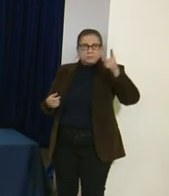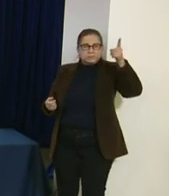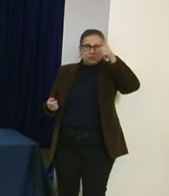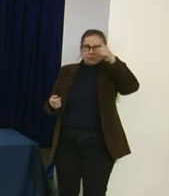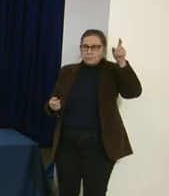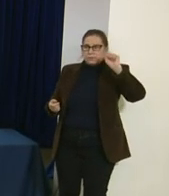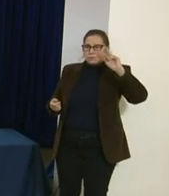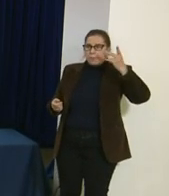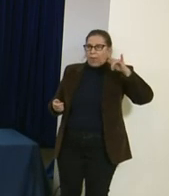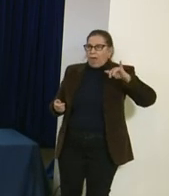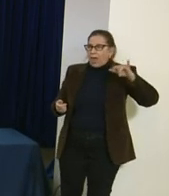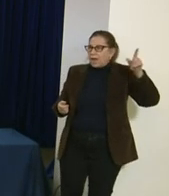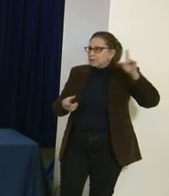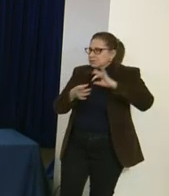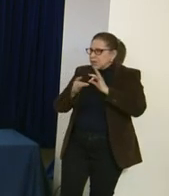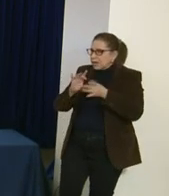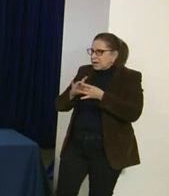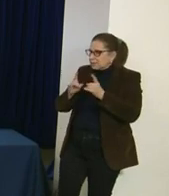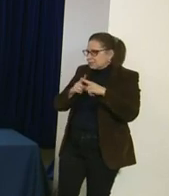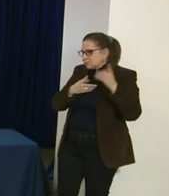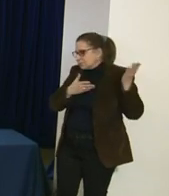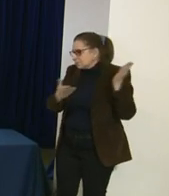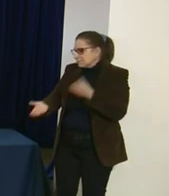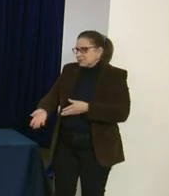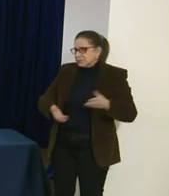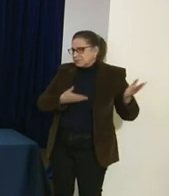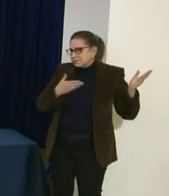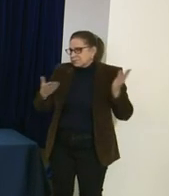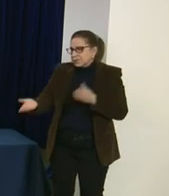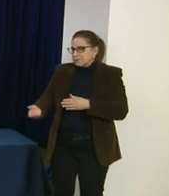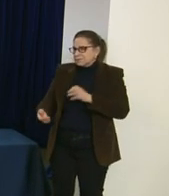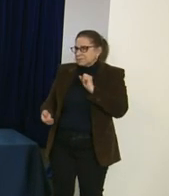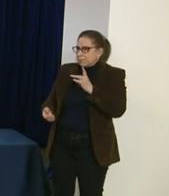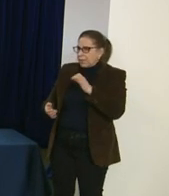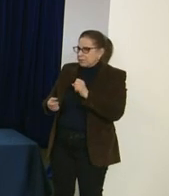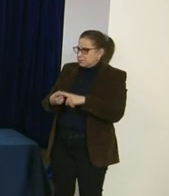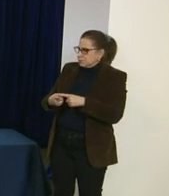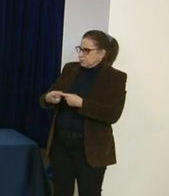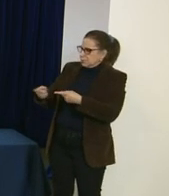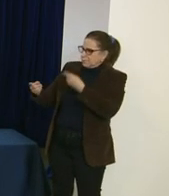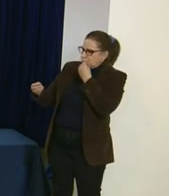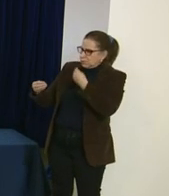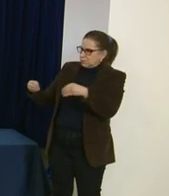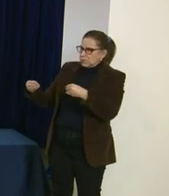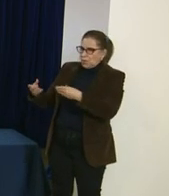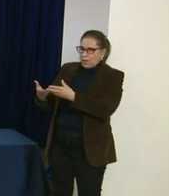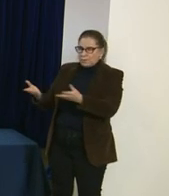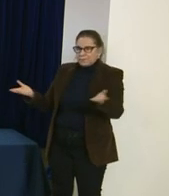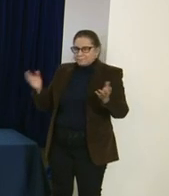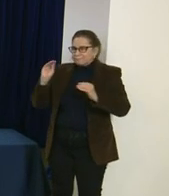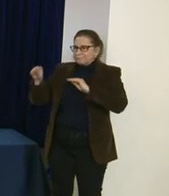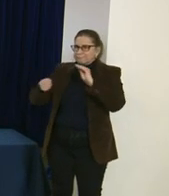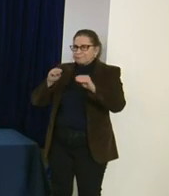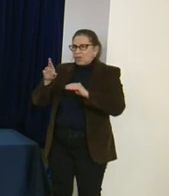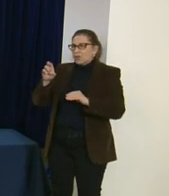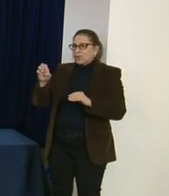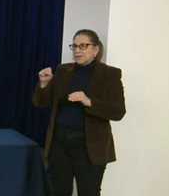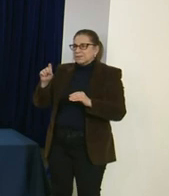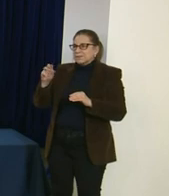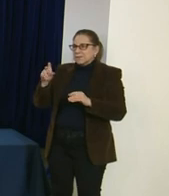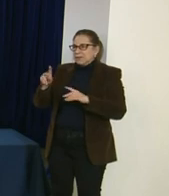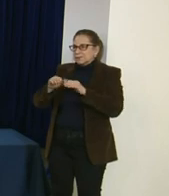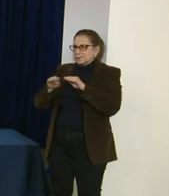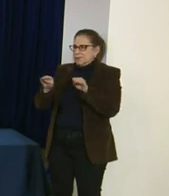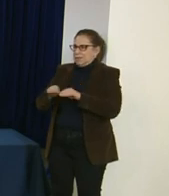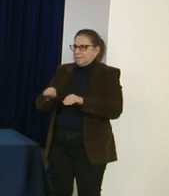get the needed supplies back into the grocery stores in order to resupply. So again, what we want to